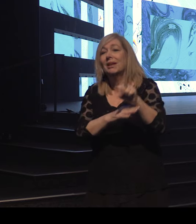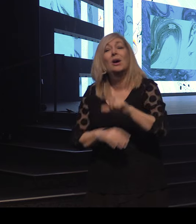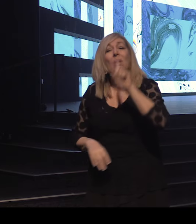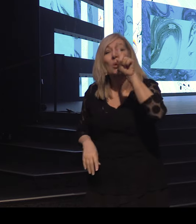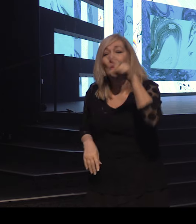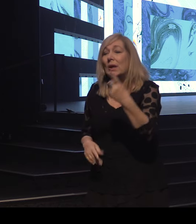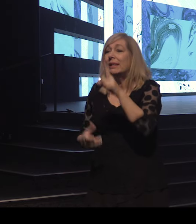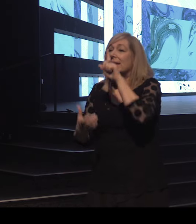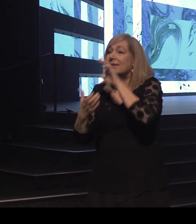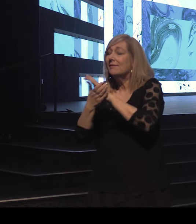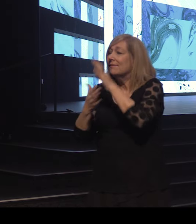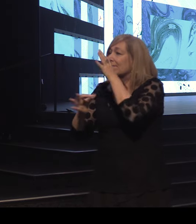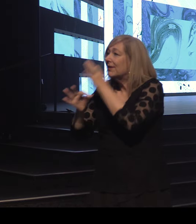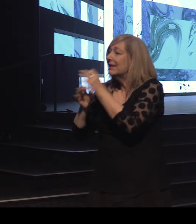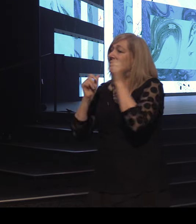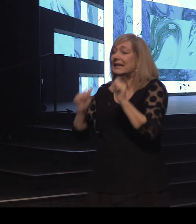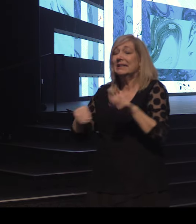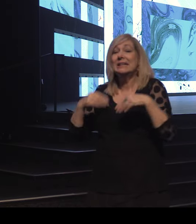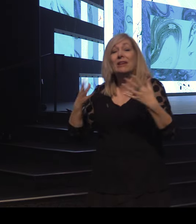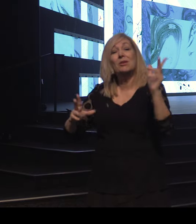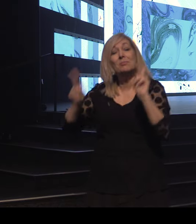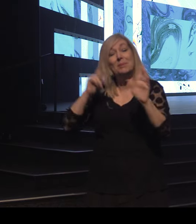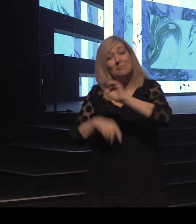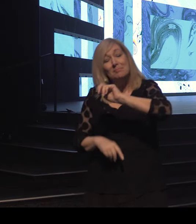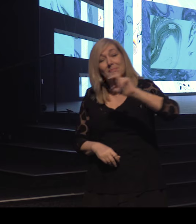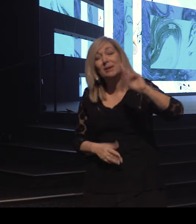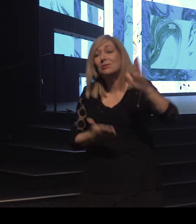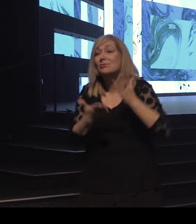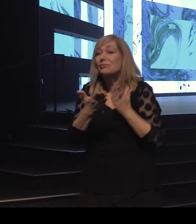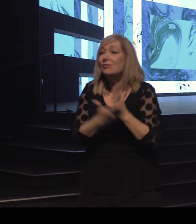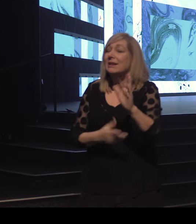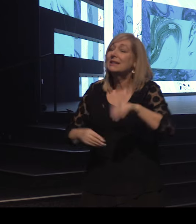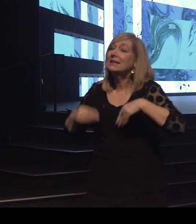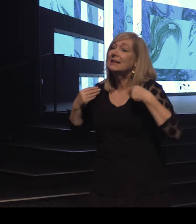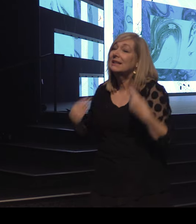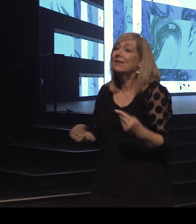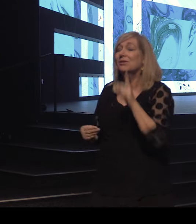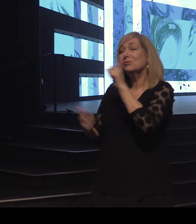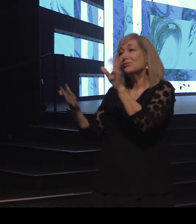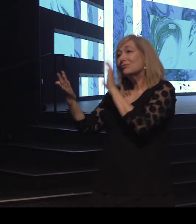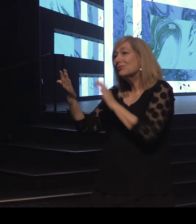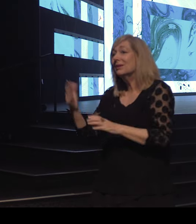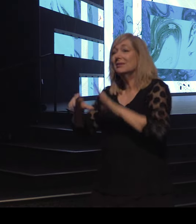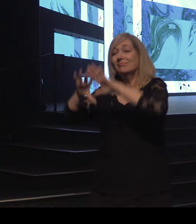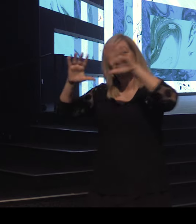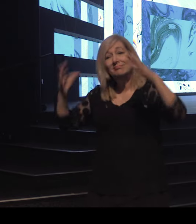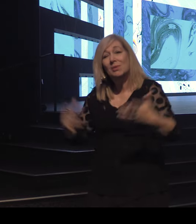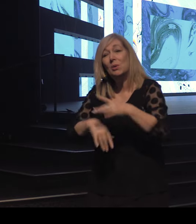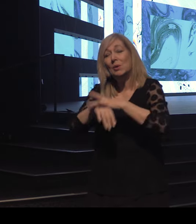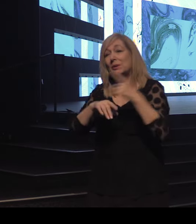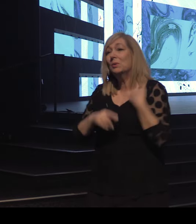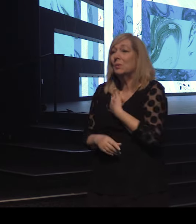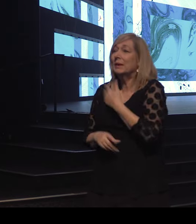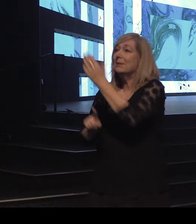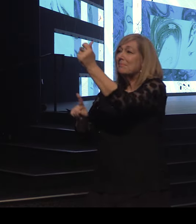Only faith can give people back their rights and restore true Christianity on earth as the only guarantee of